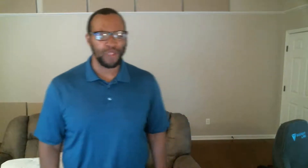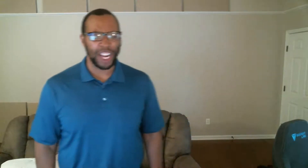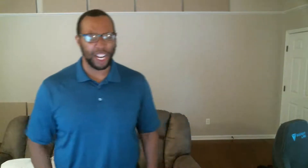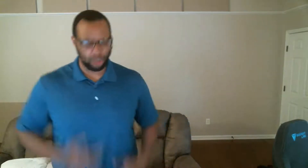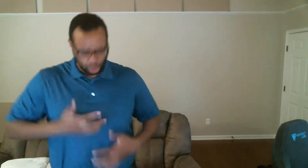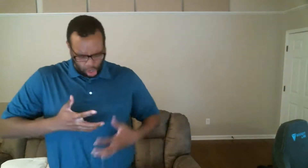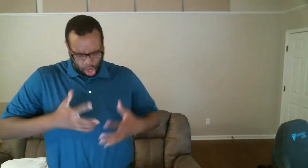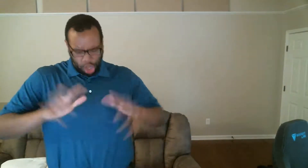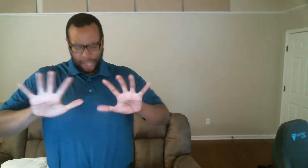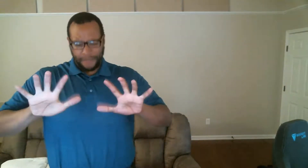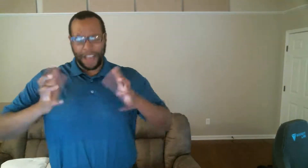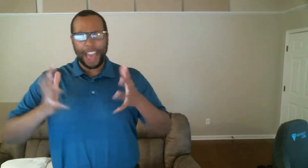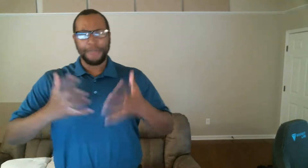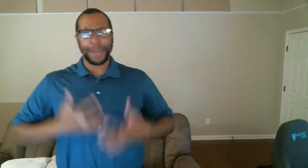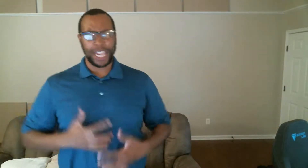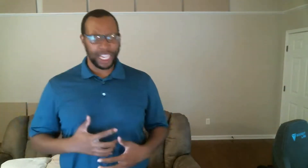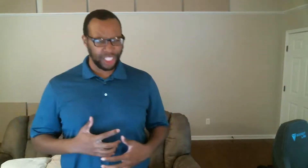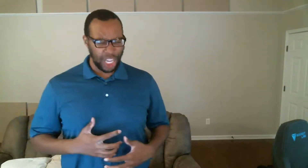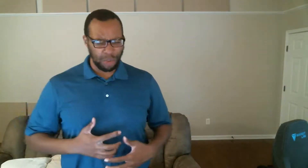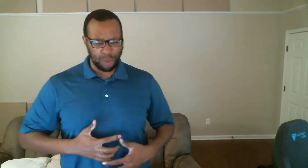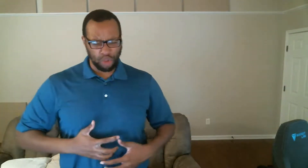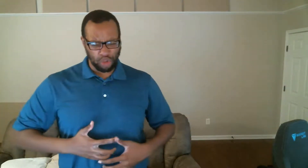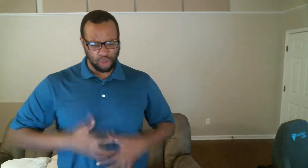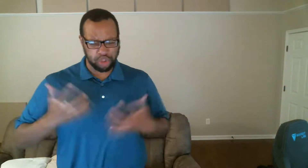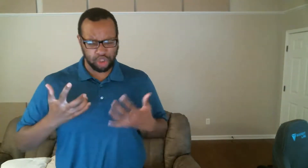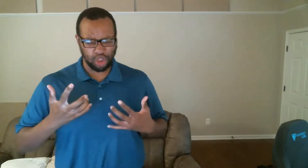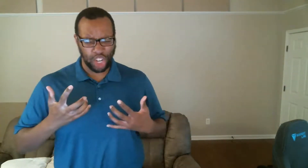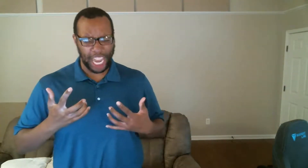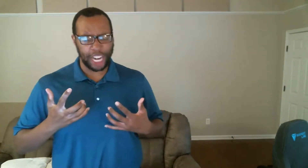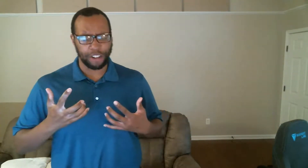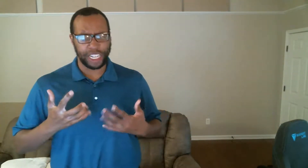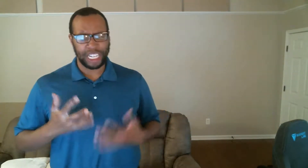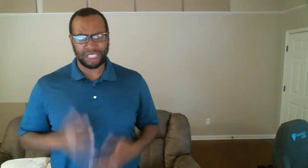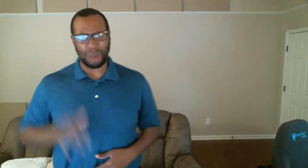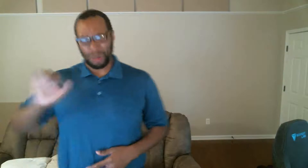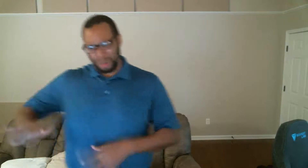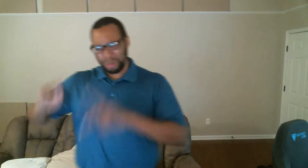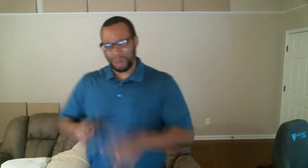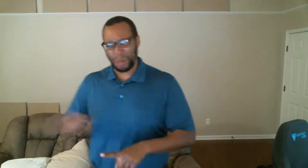flaring. 5, bent hand shape, angry. So